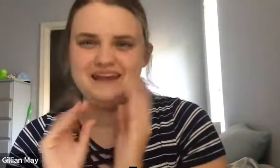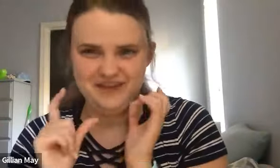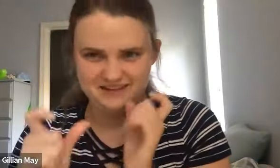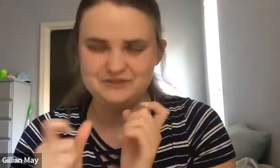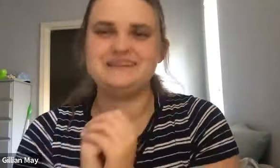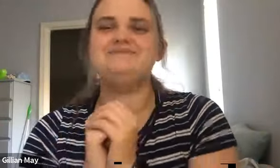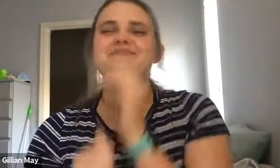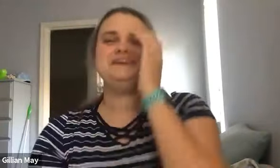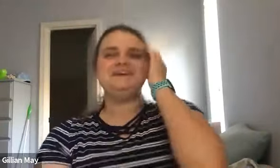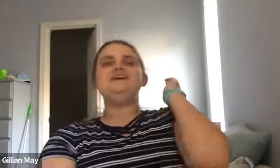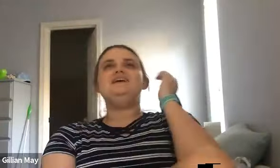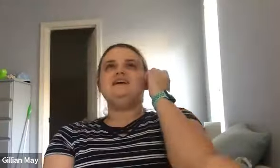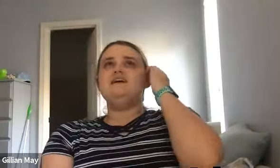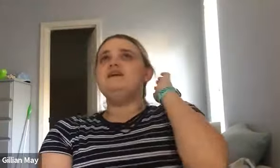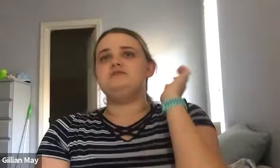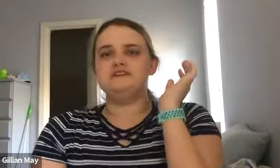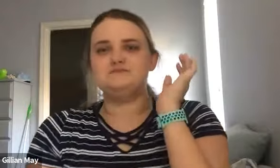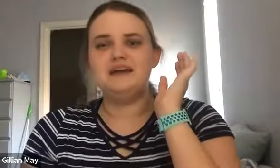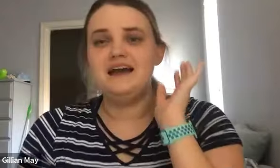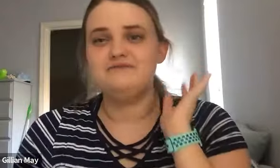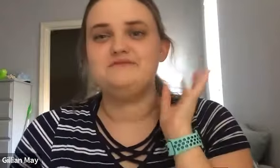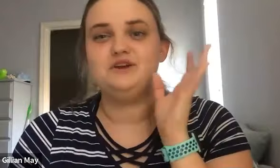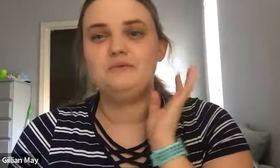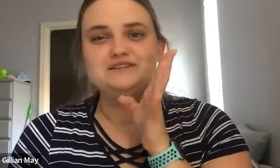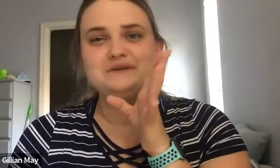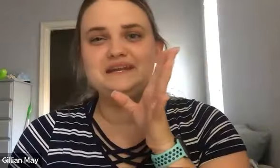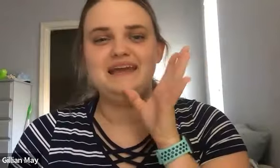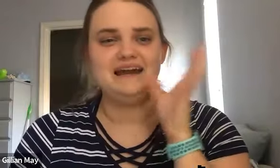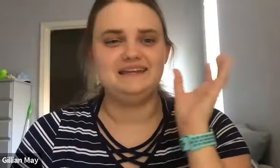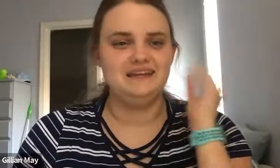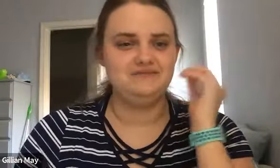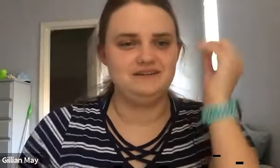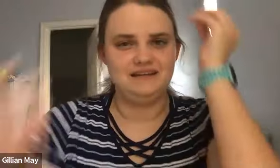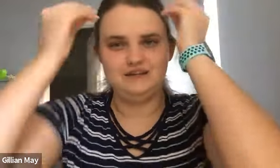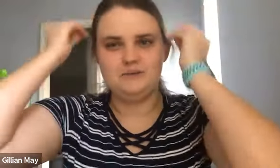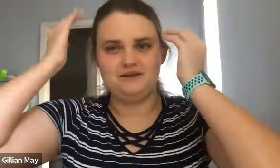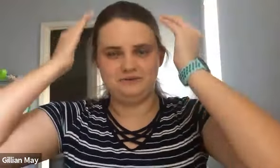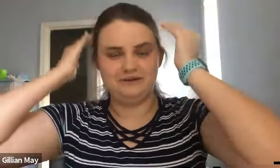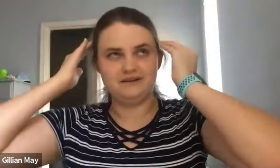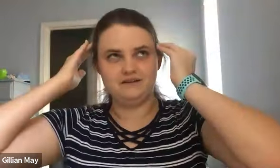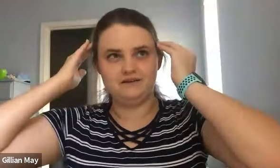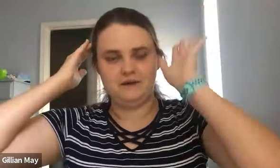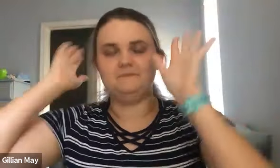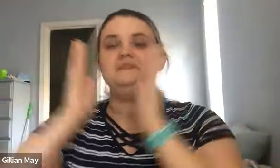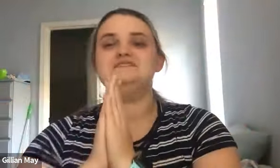I've added those in. Oh goodness me, I have given y'all way too many and I need to go back real quick. Okay,